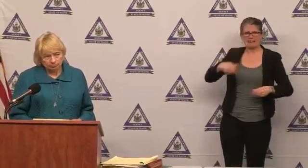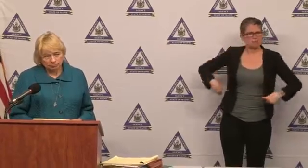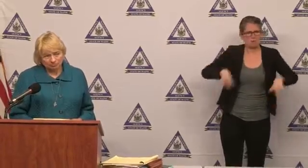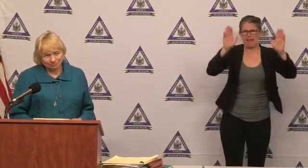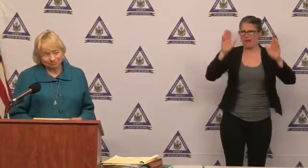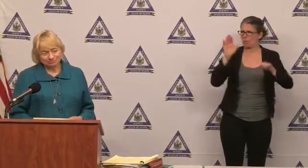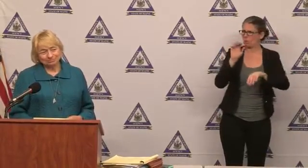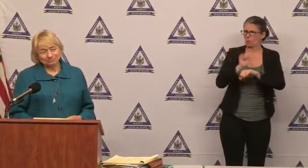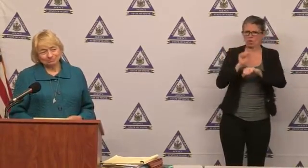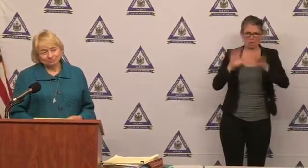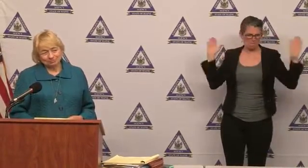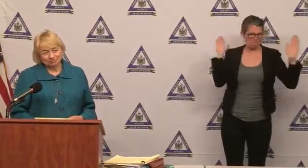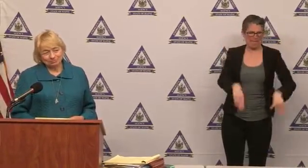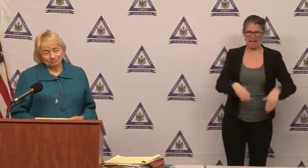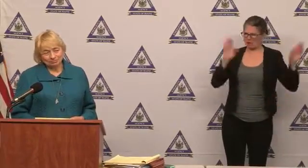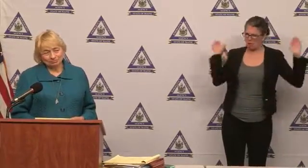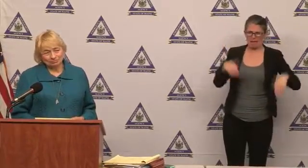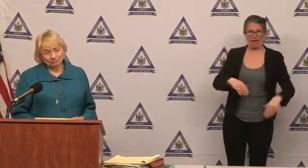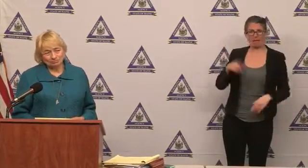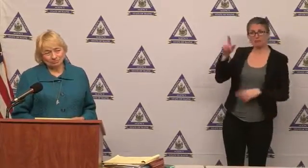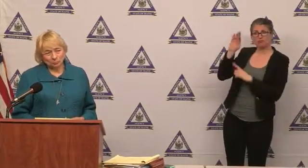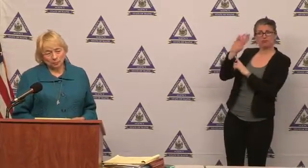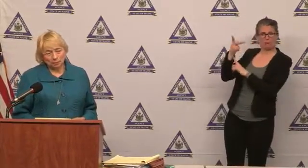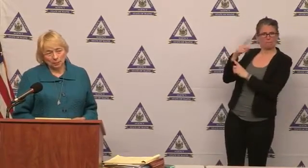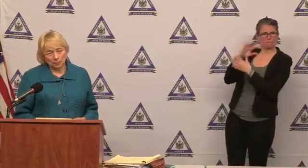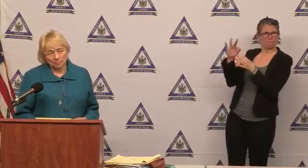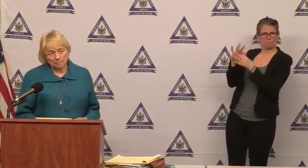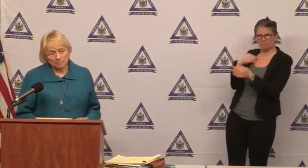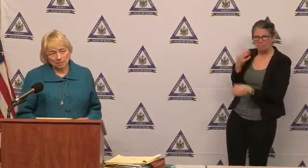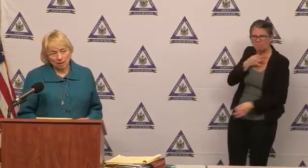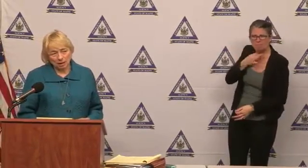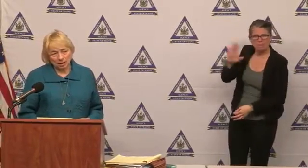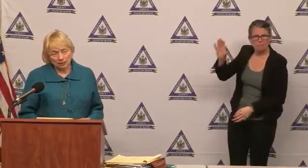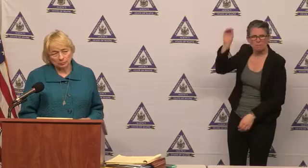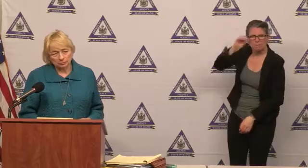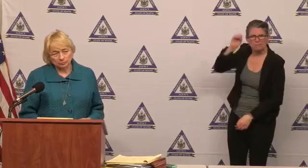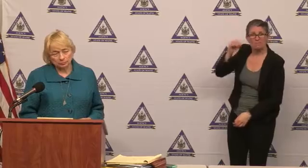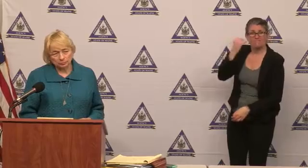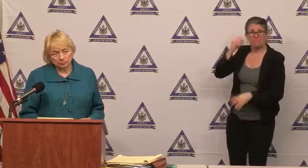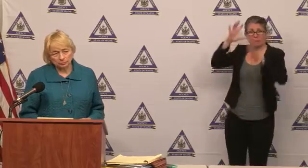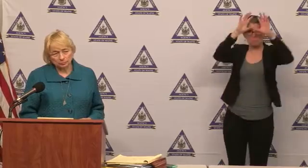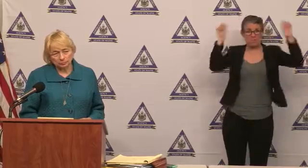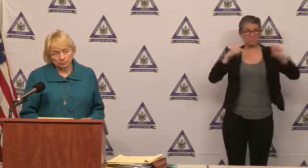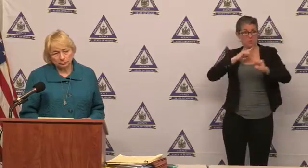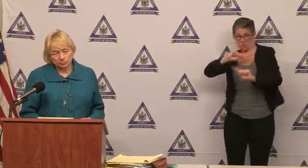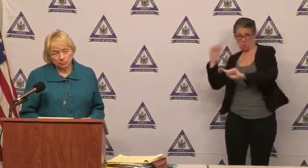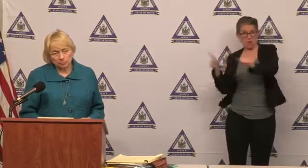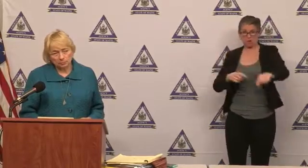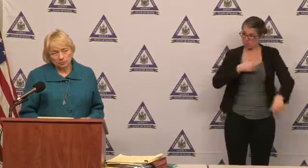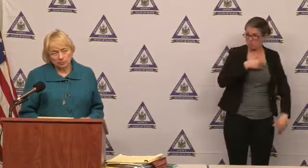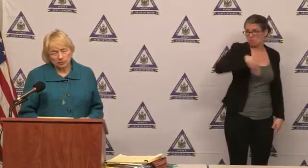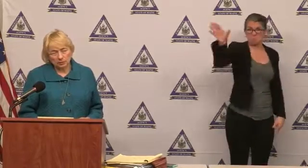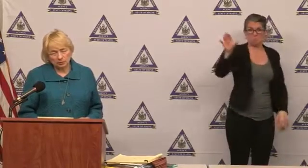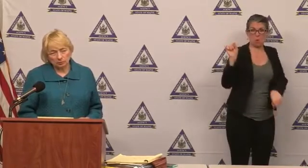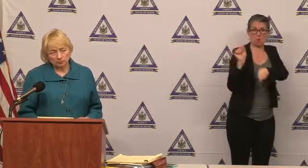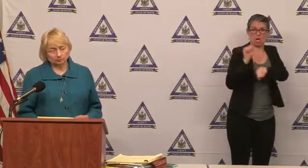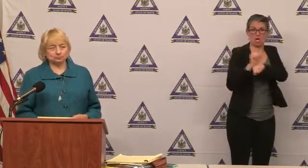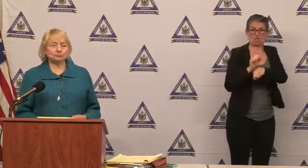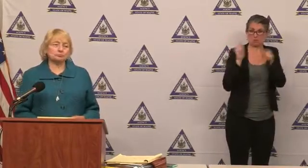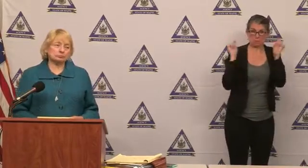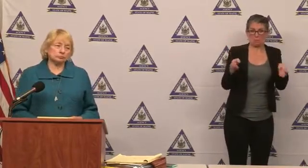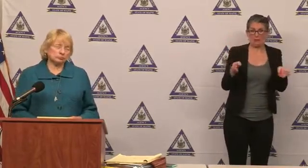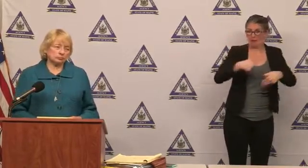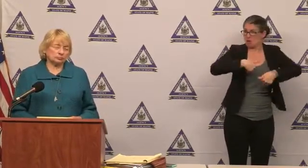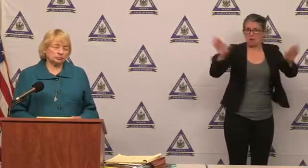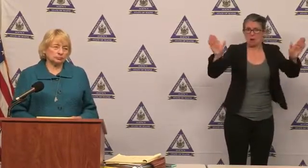scenario where he makes that order, basically people go about their business as usual, and that conflicts with the